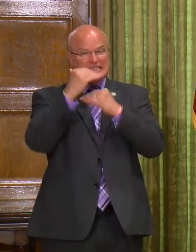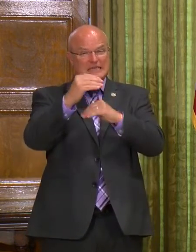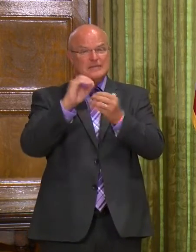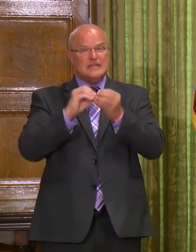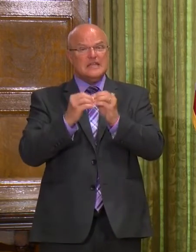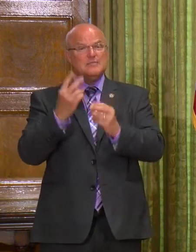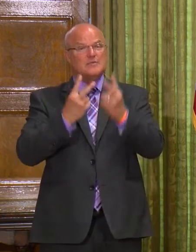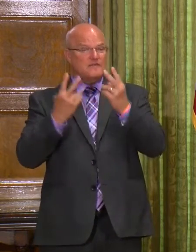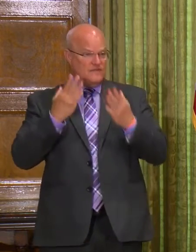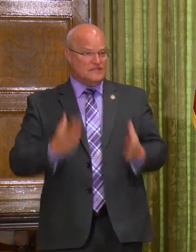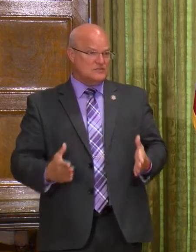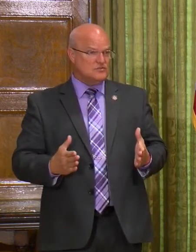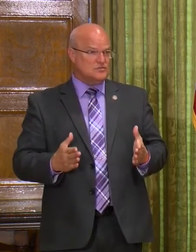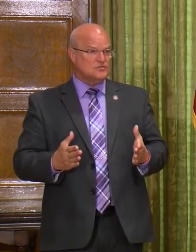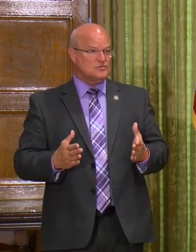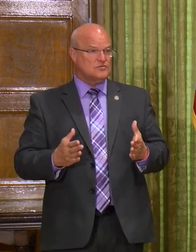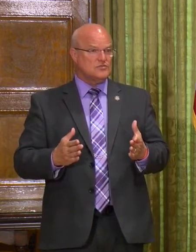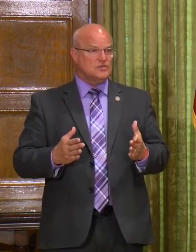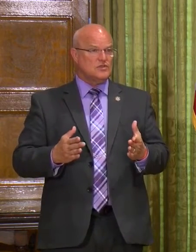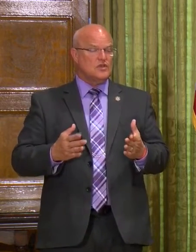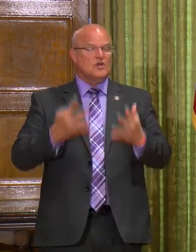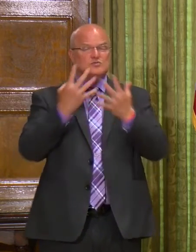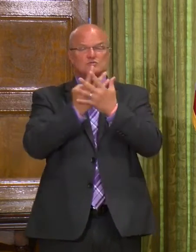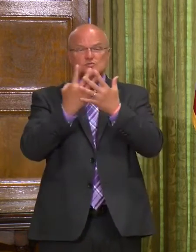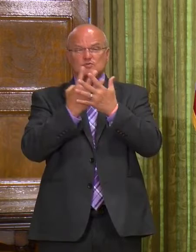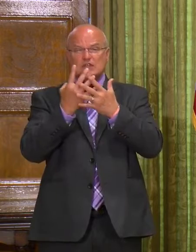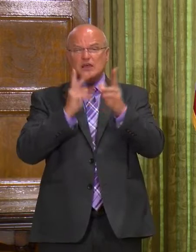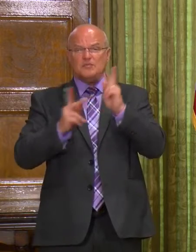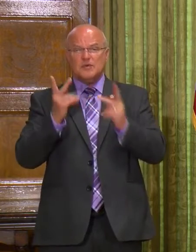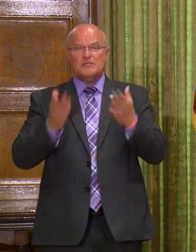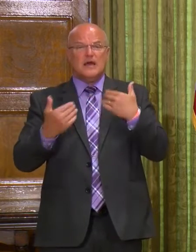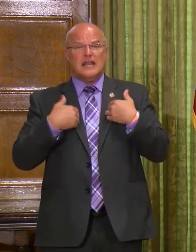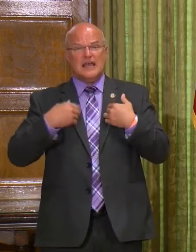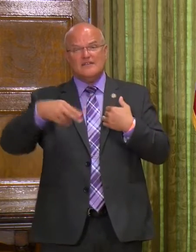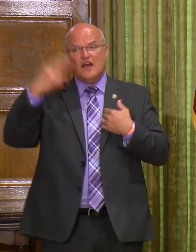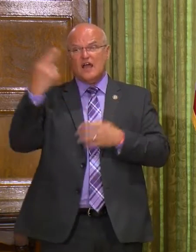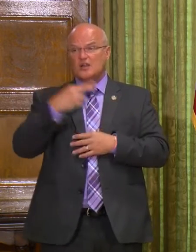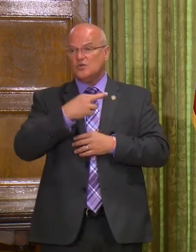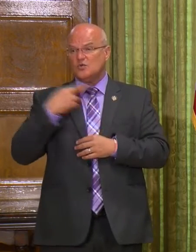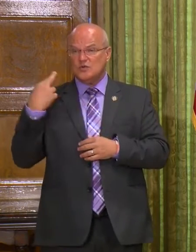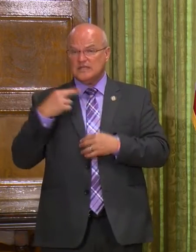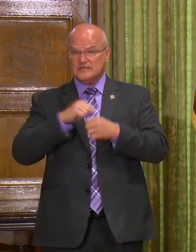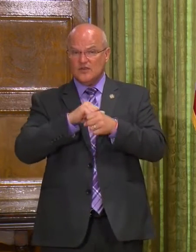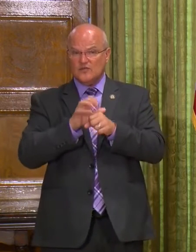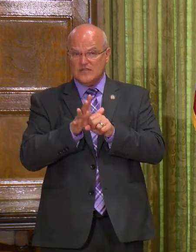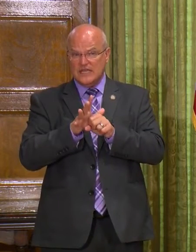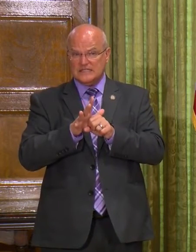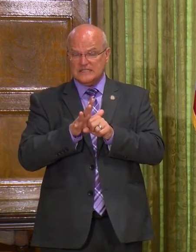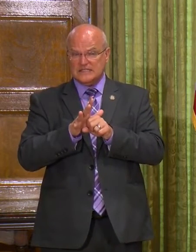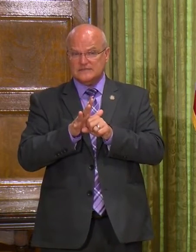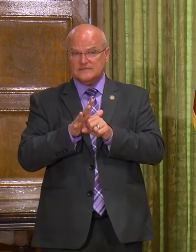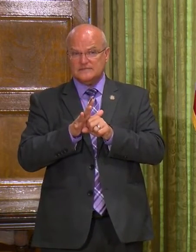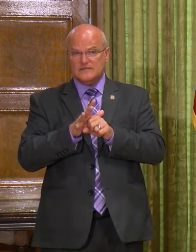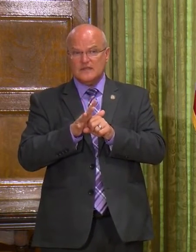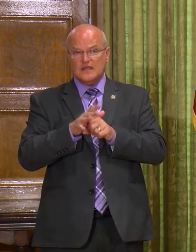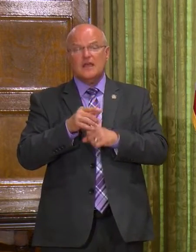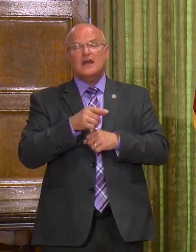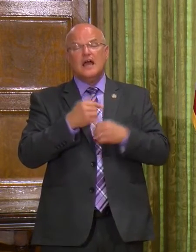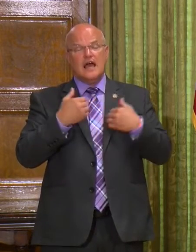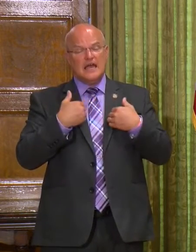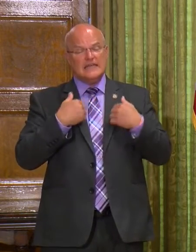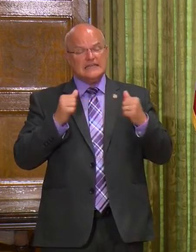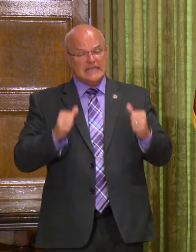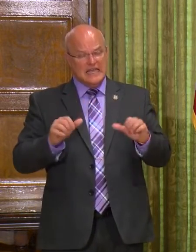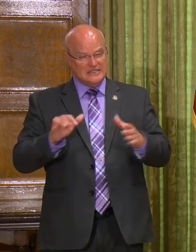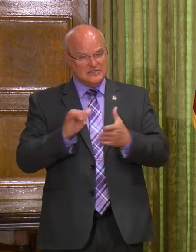the number of visitors, screening out those who might have higher risk of COVID-19. There are ways that